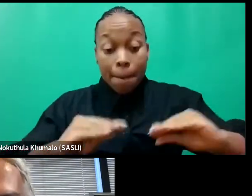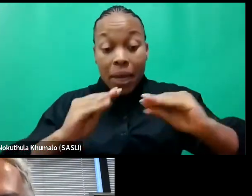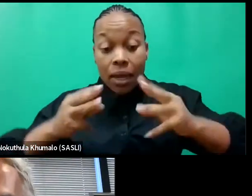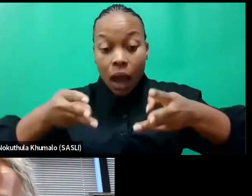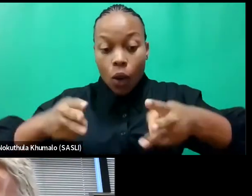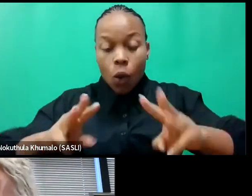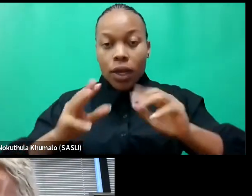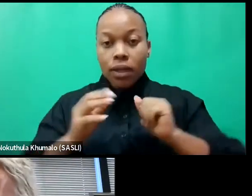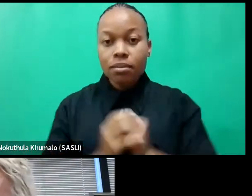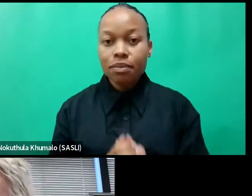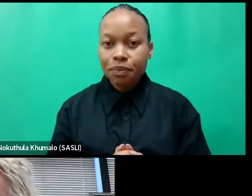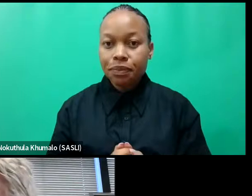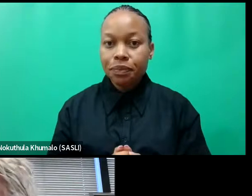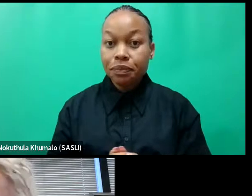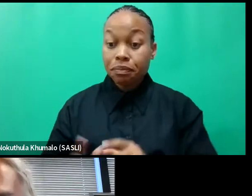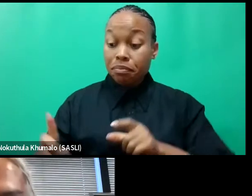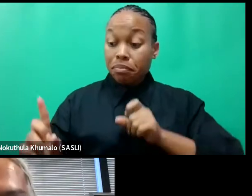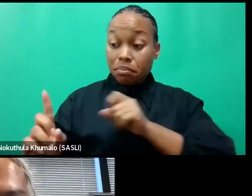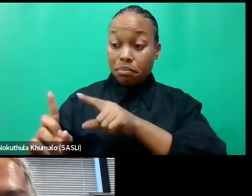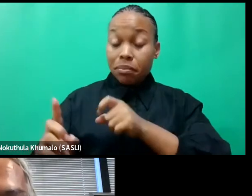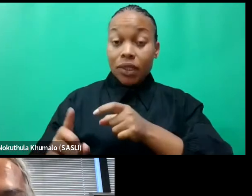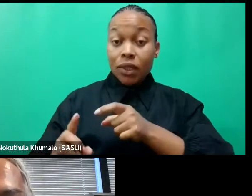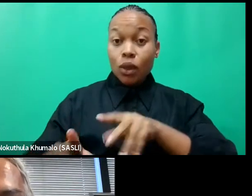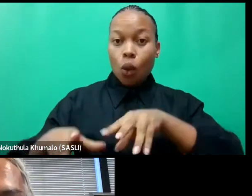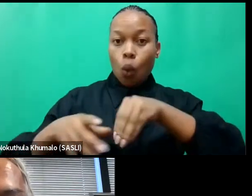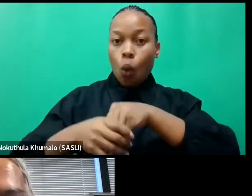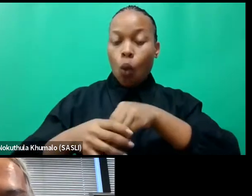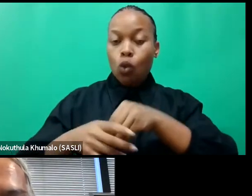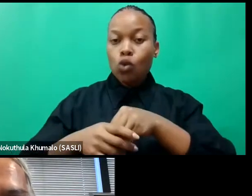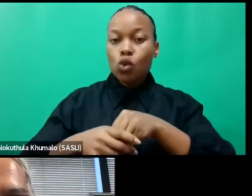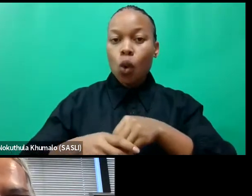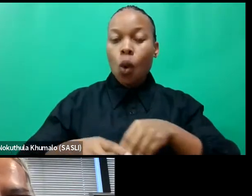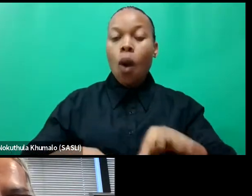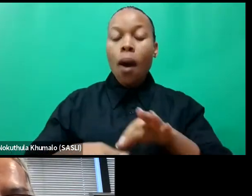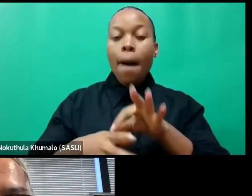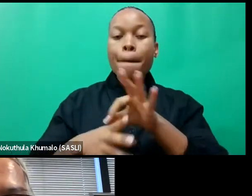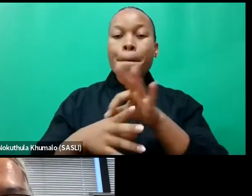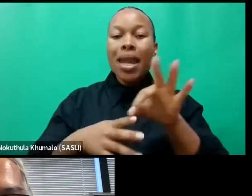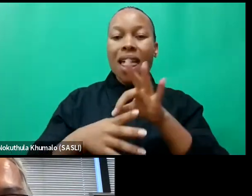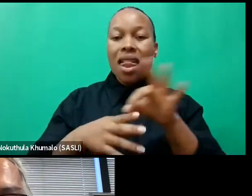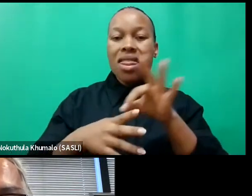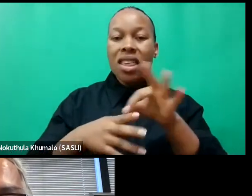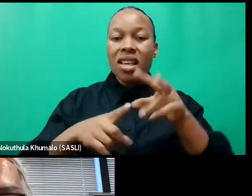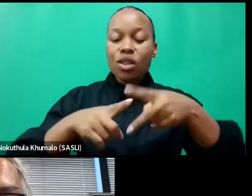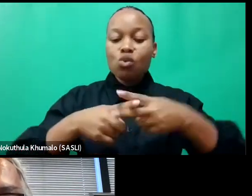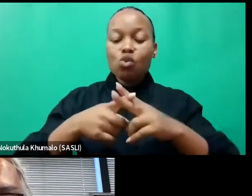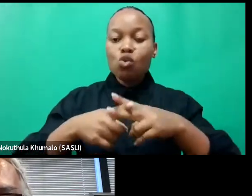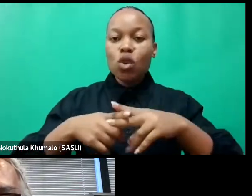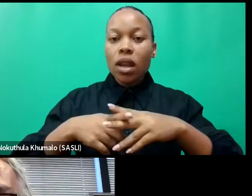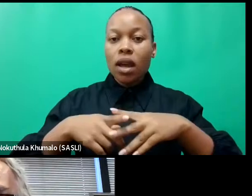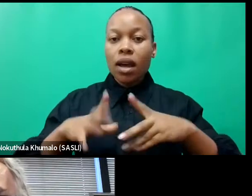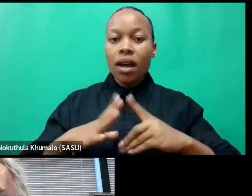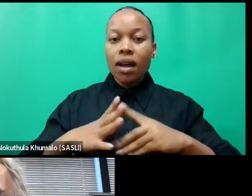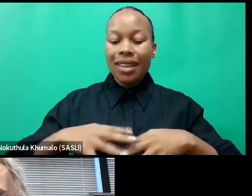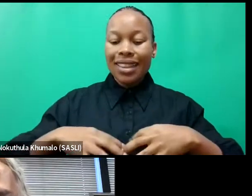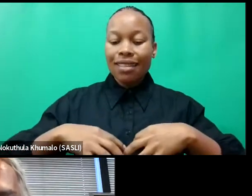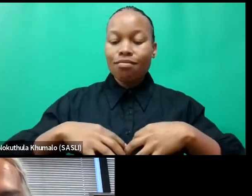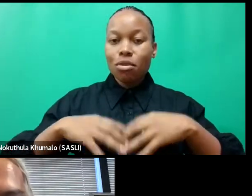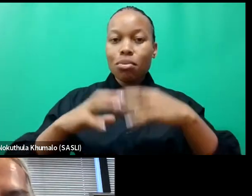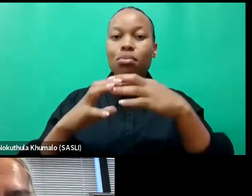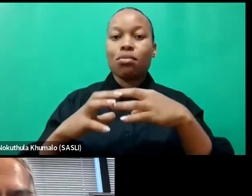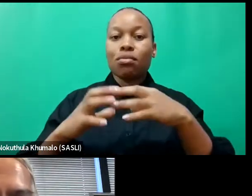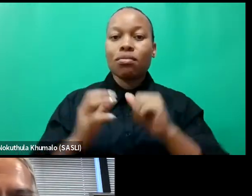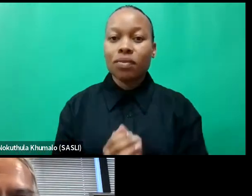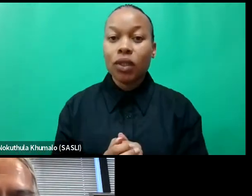in education for vulnerable learners. He has also run the New York, London, Oslo, and Cape